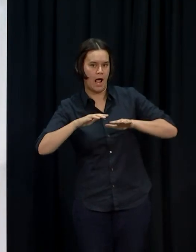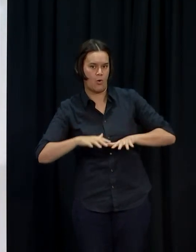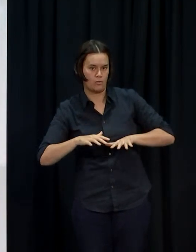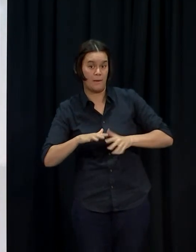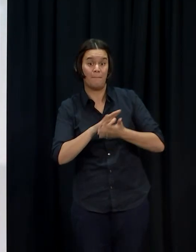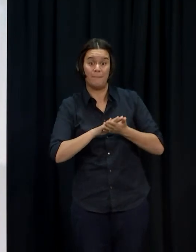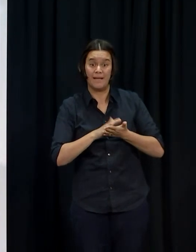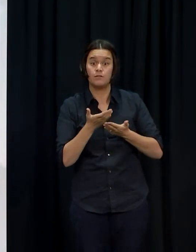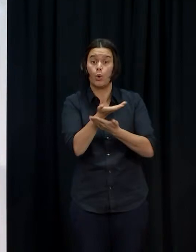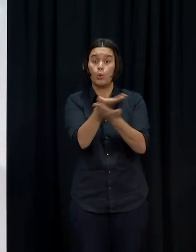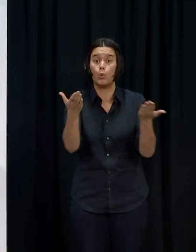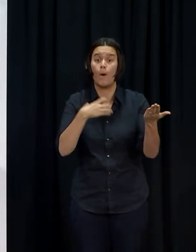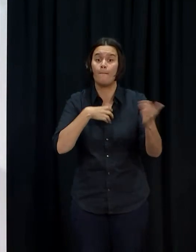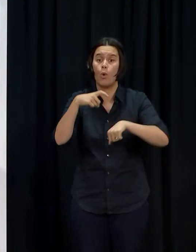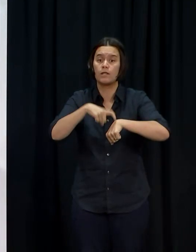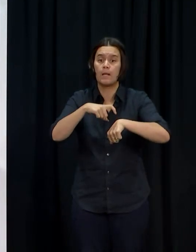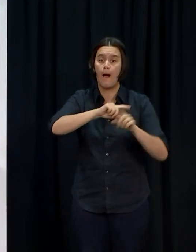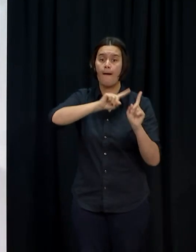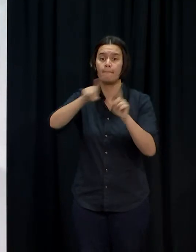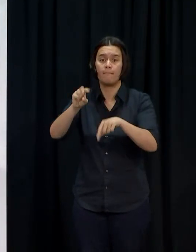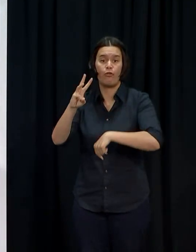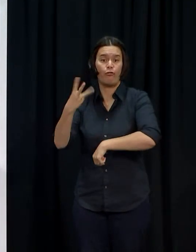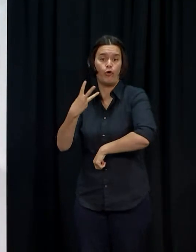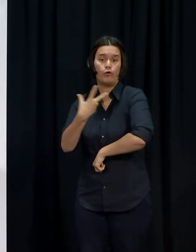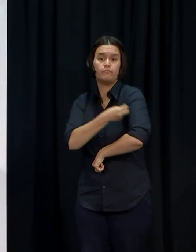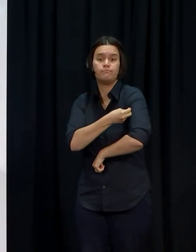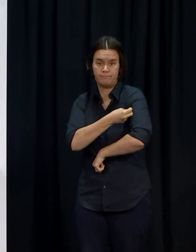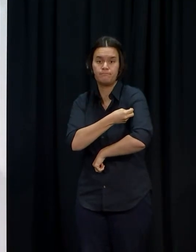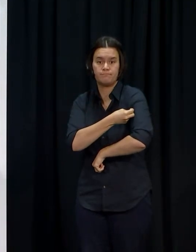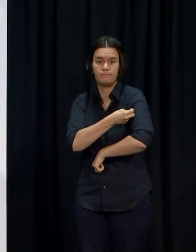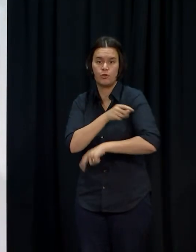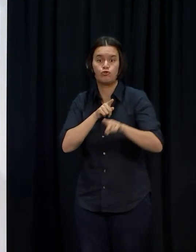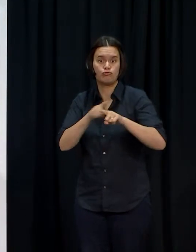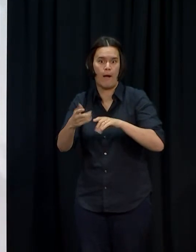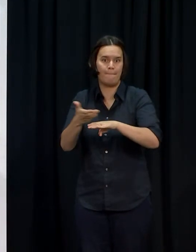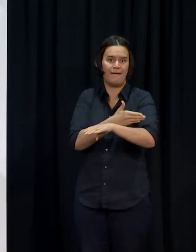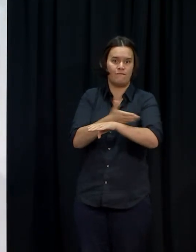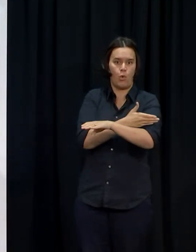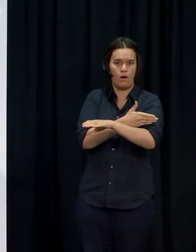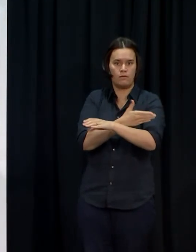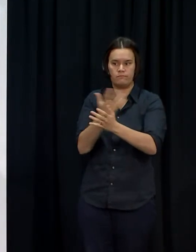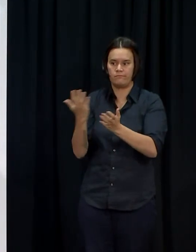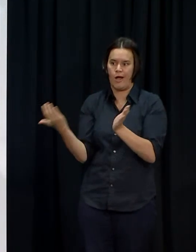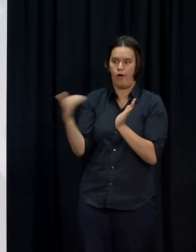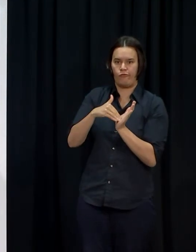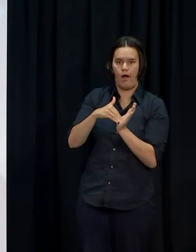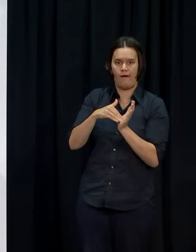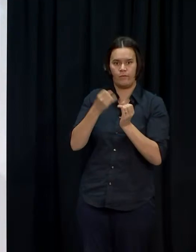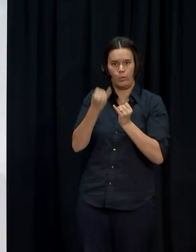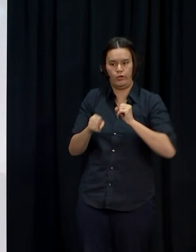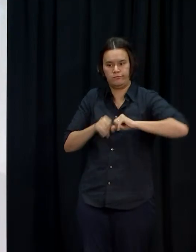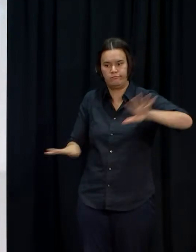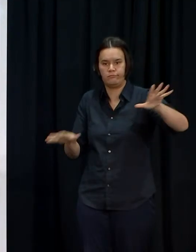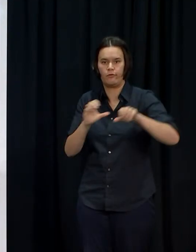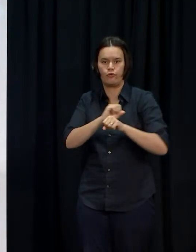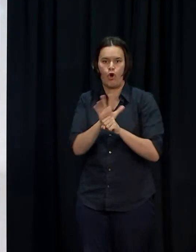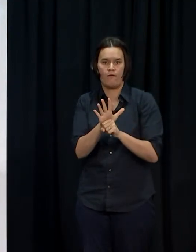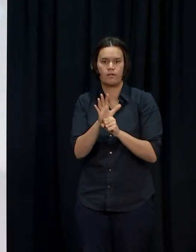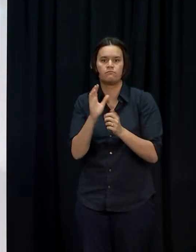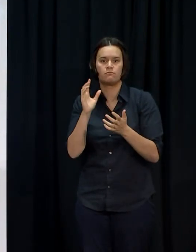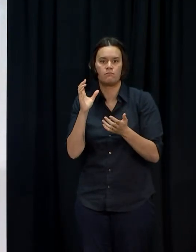boosted. And that's why we are currently taking an intensive approach to contact tracing, including tracing secondary